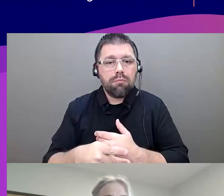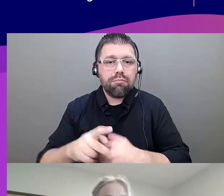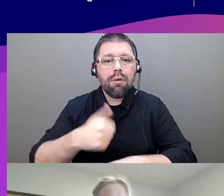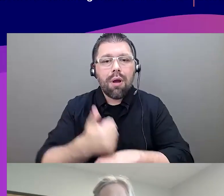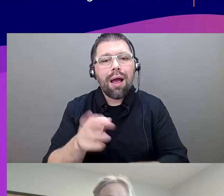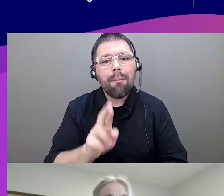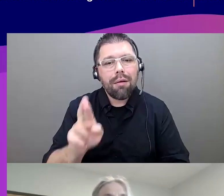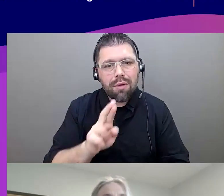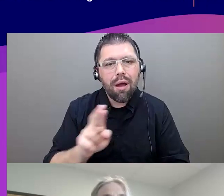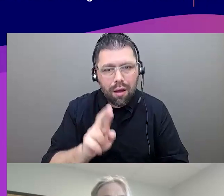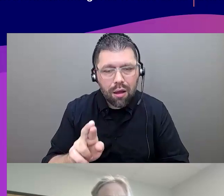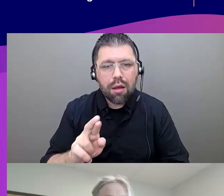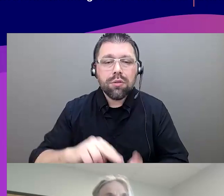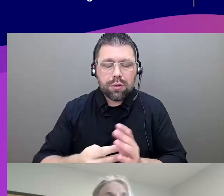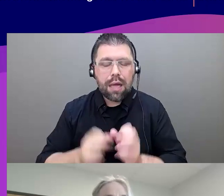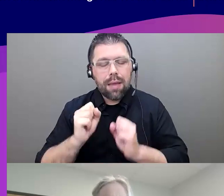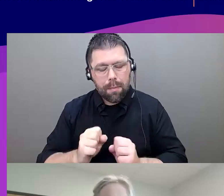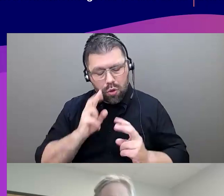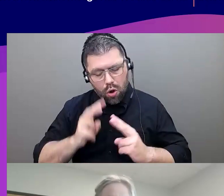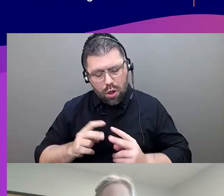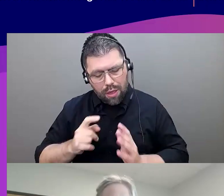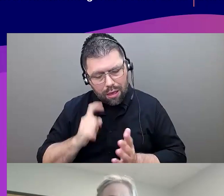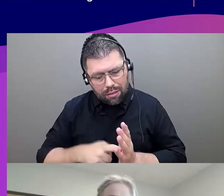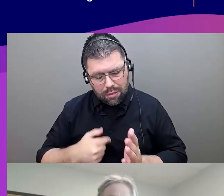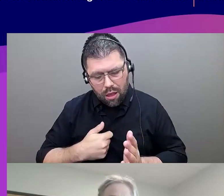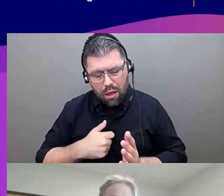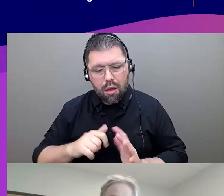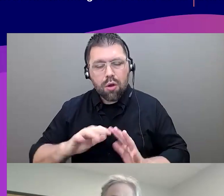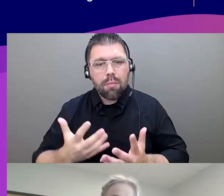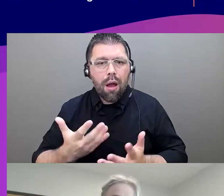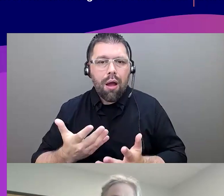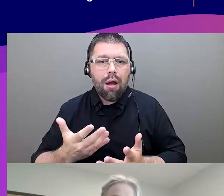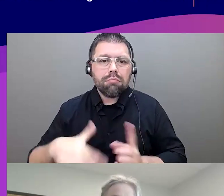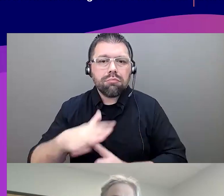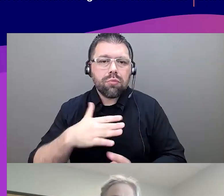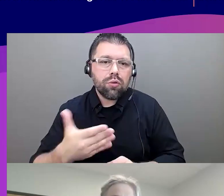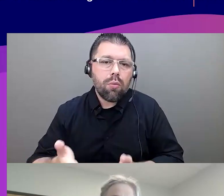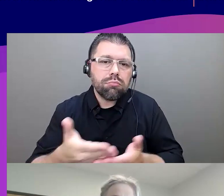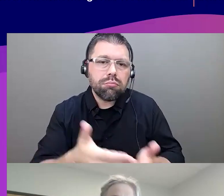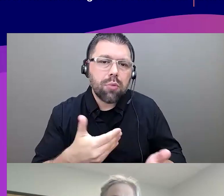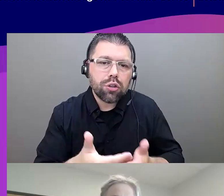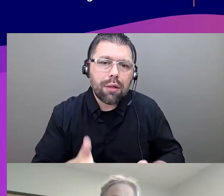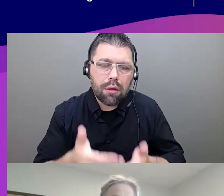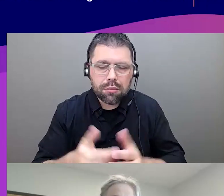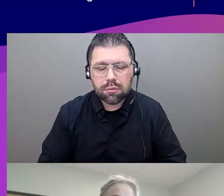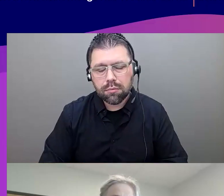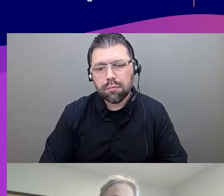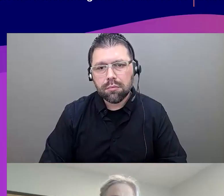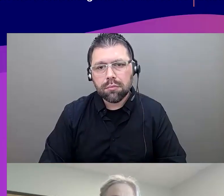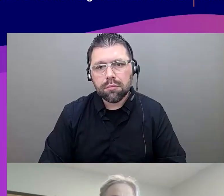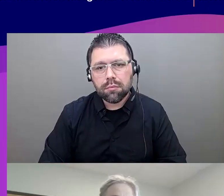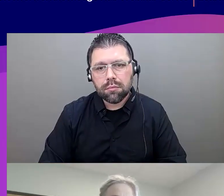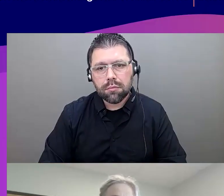available in French. It's called RAMAPA in French. So we, to actually develop the program,